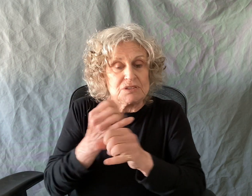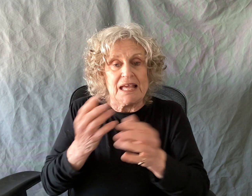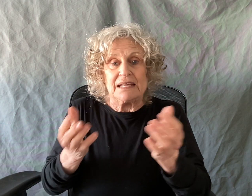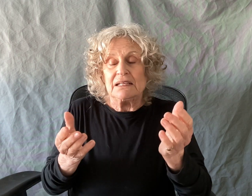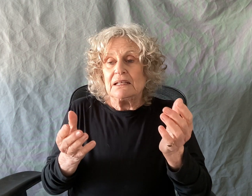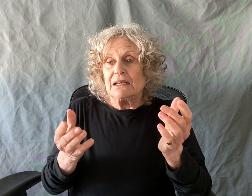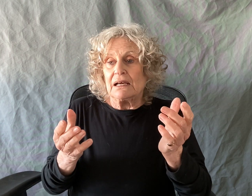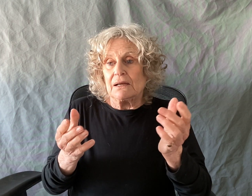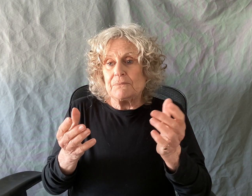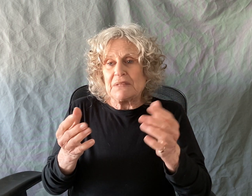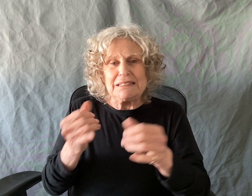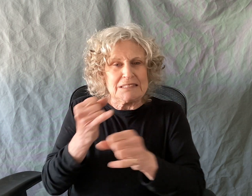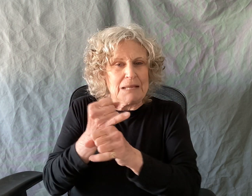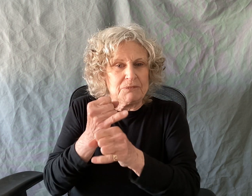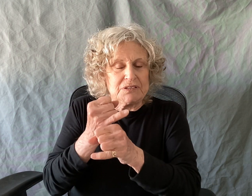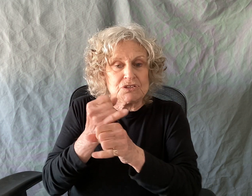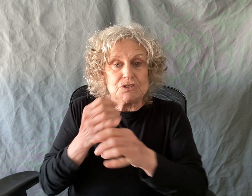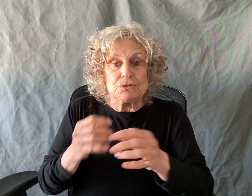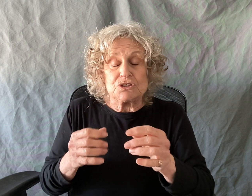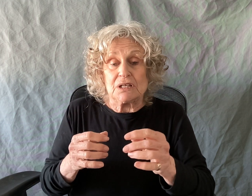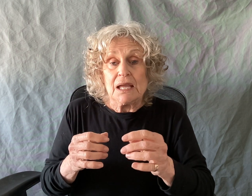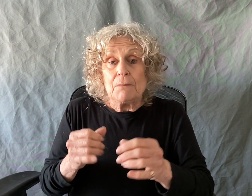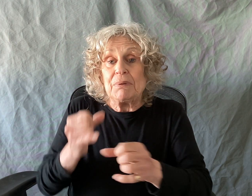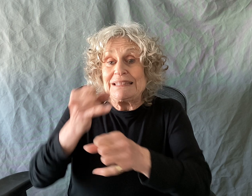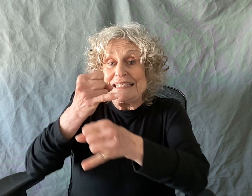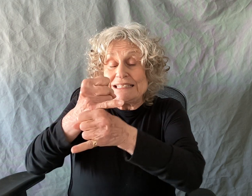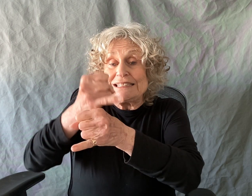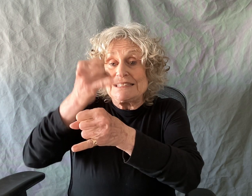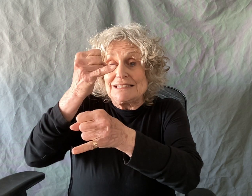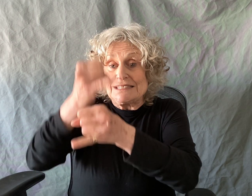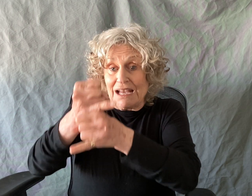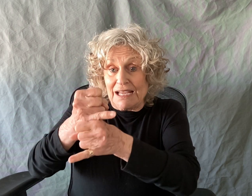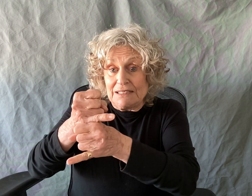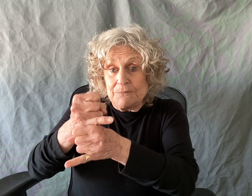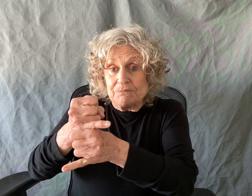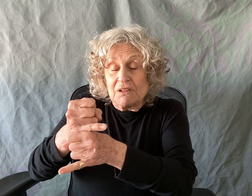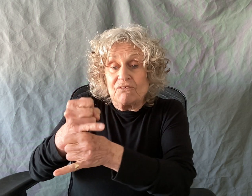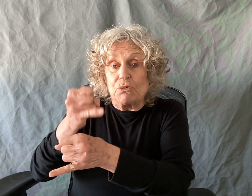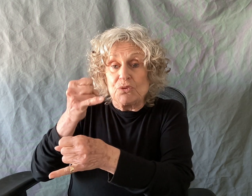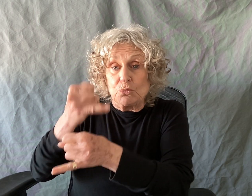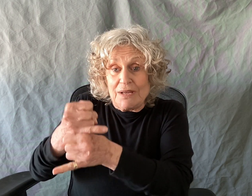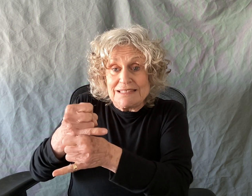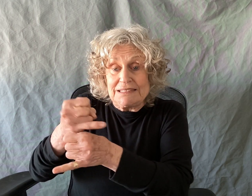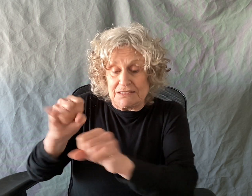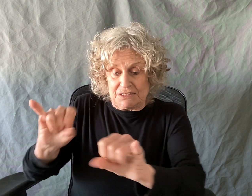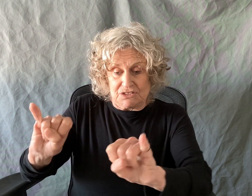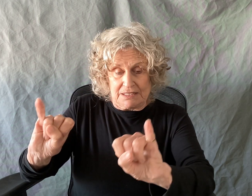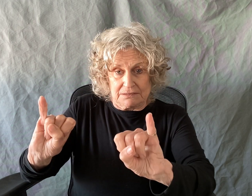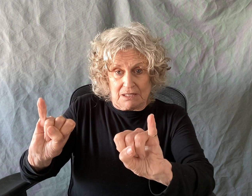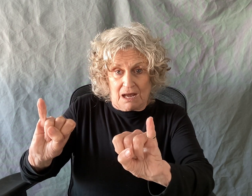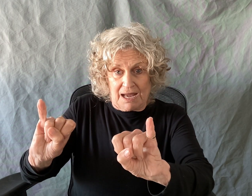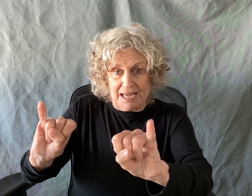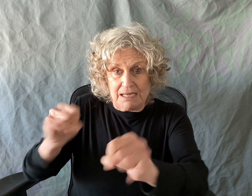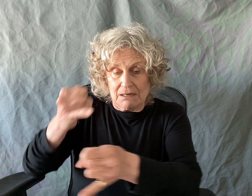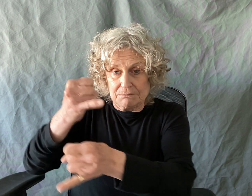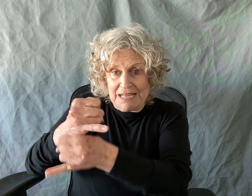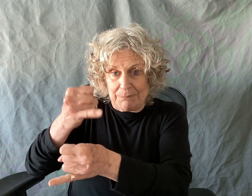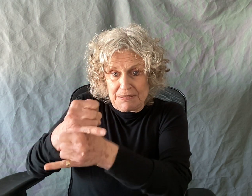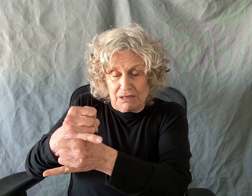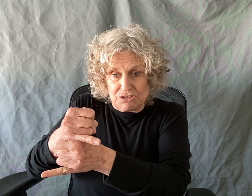that, any type of institution. But this is the sign for the resident. It's the eye tapping on top